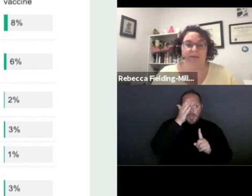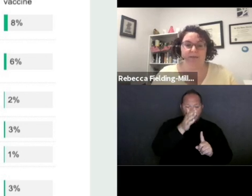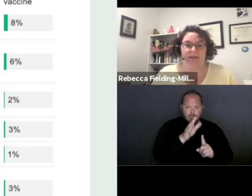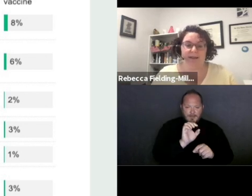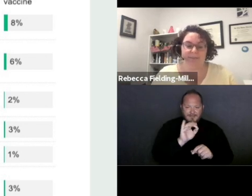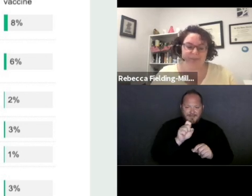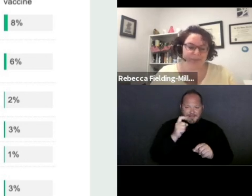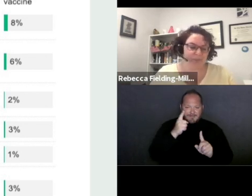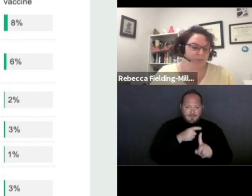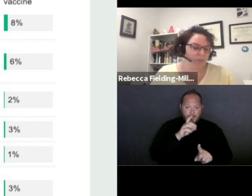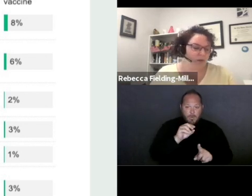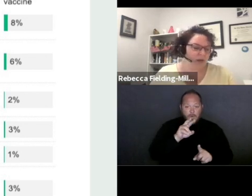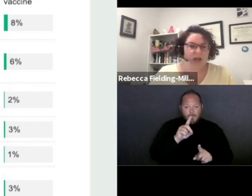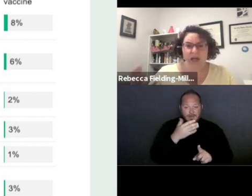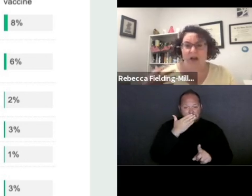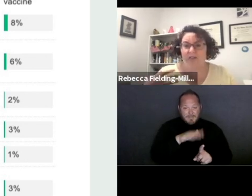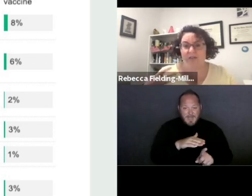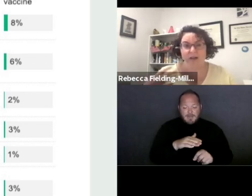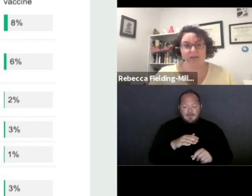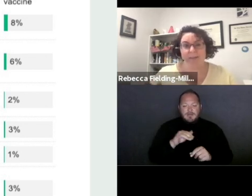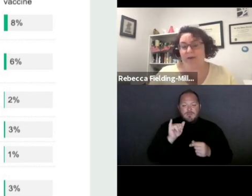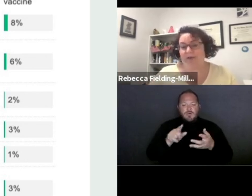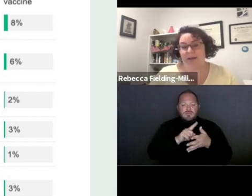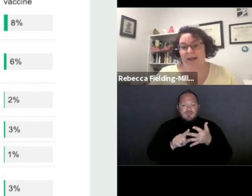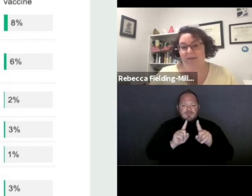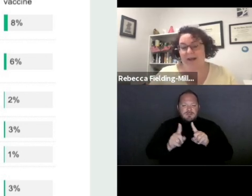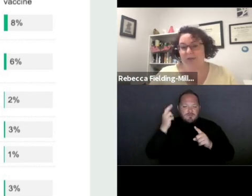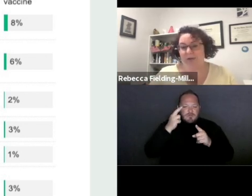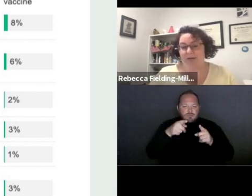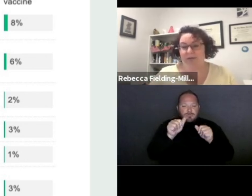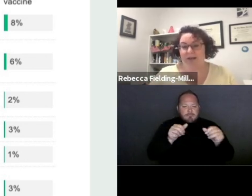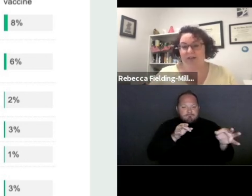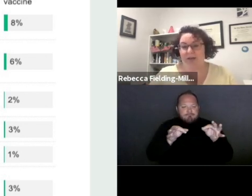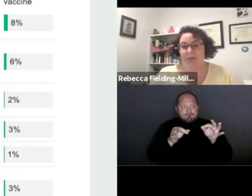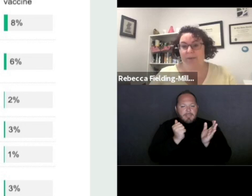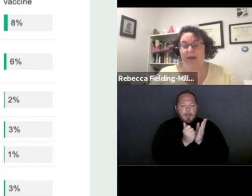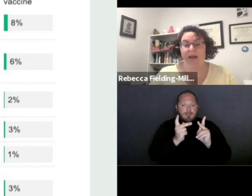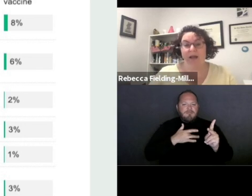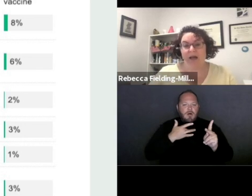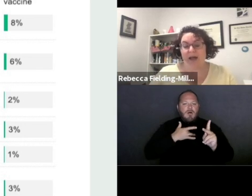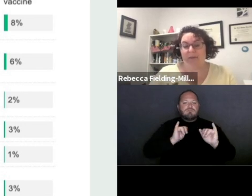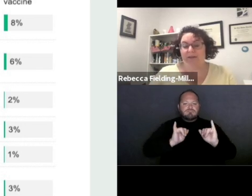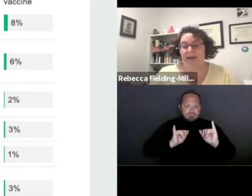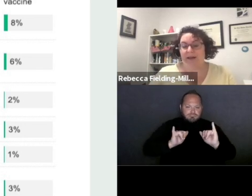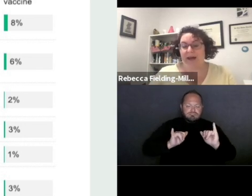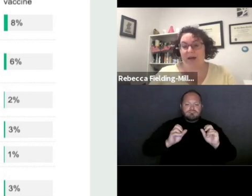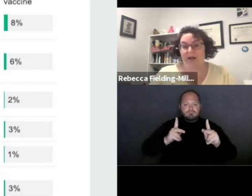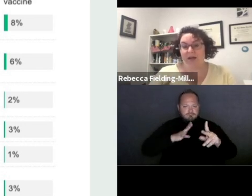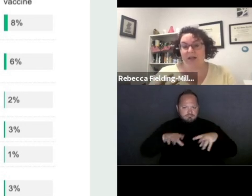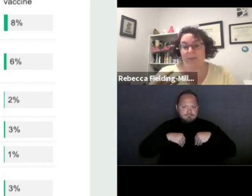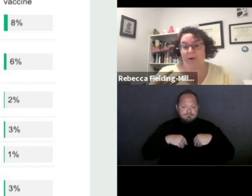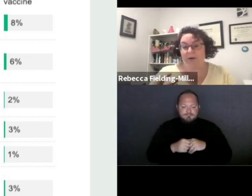be kind of convincing. And I'll stop there so we can have an actual conversation. But I will say